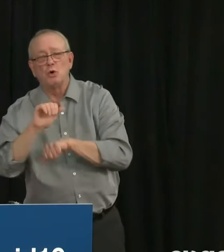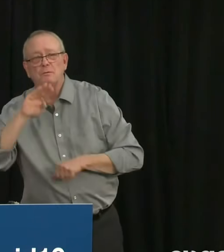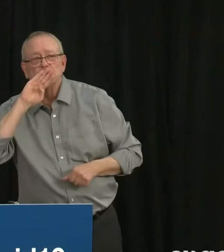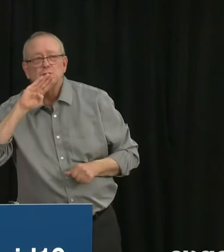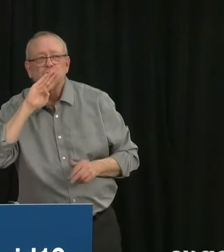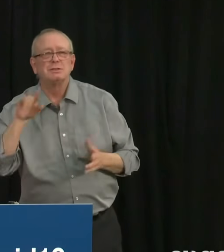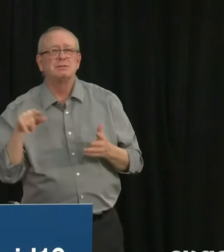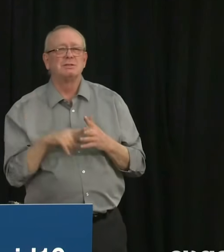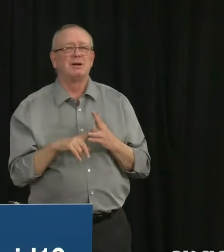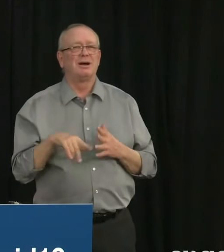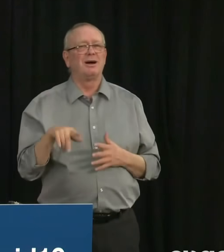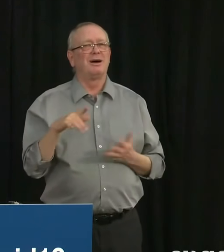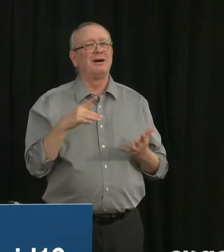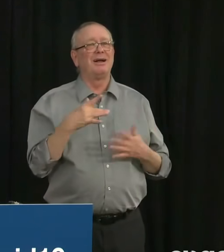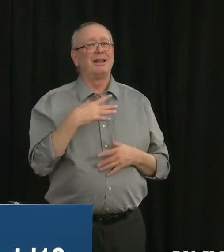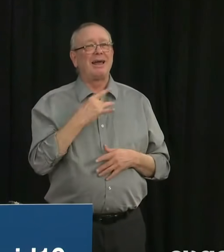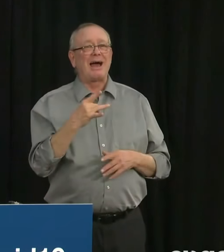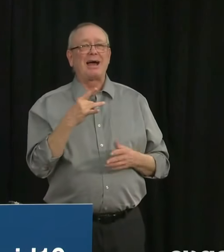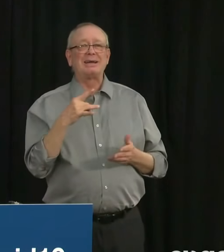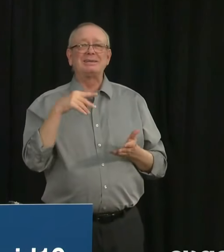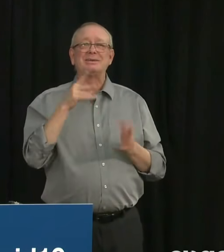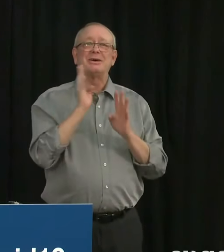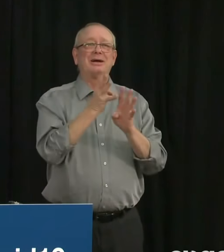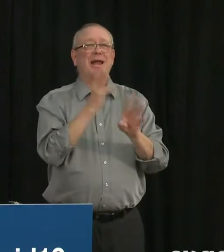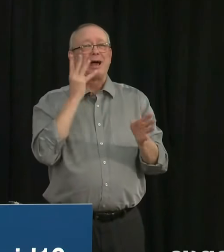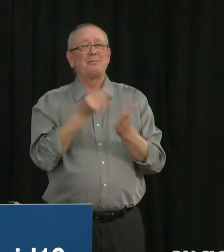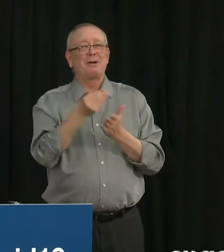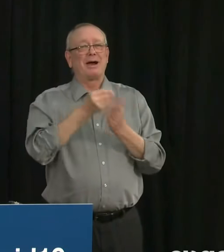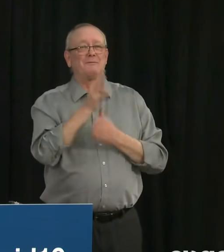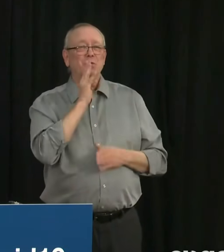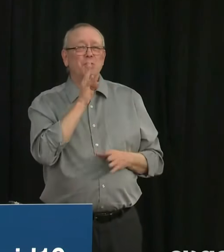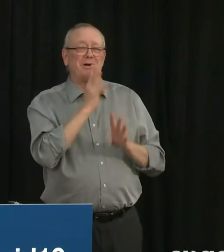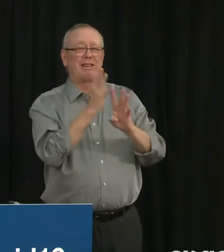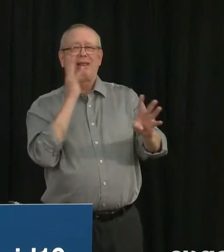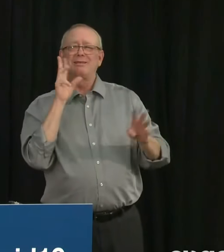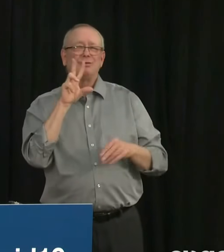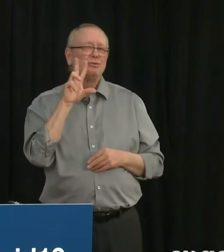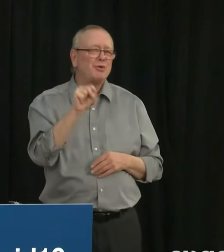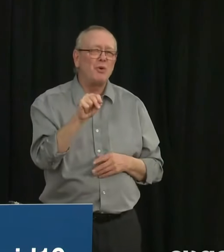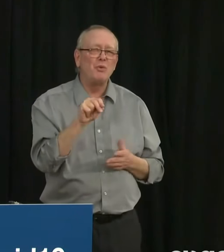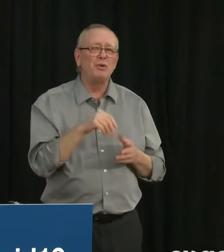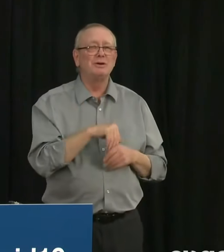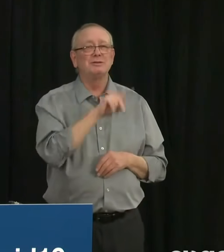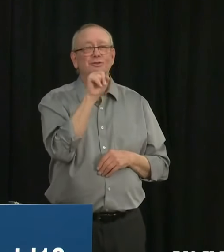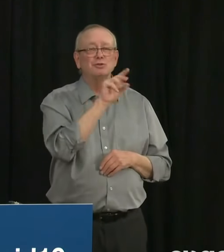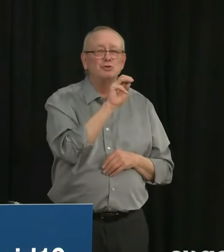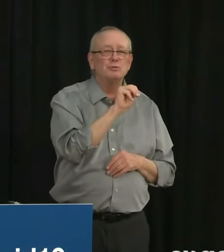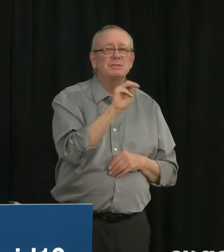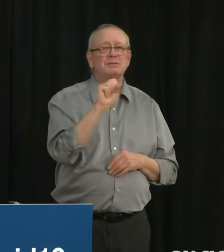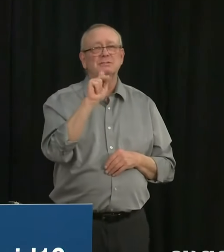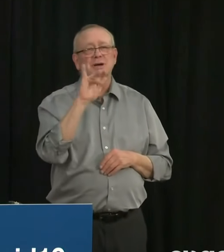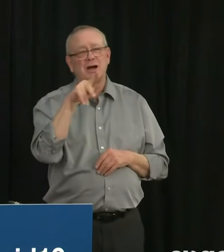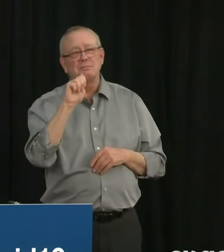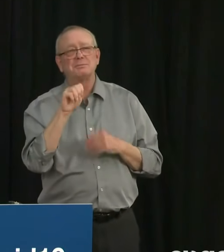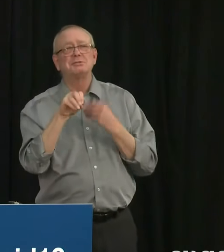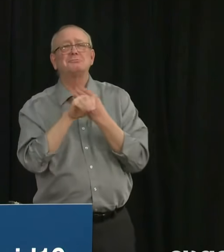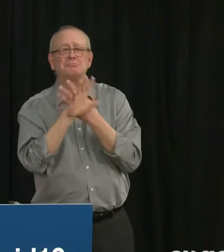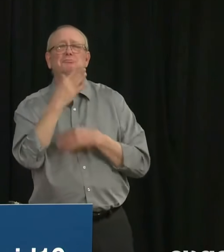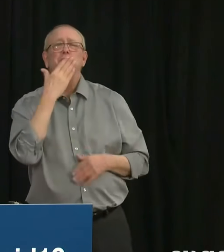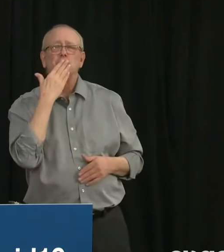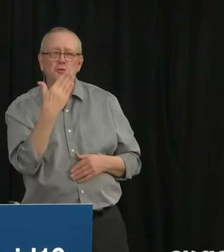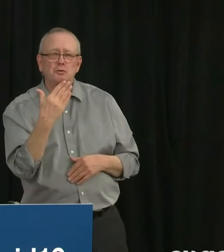buy groceries. Skype, Zoom, and other media are great, but we all know they don't really replace being together in